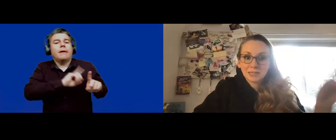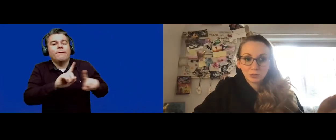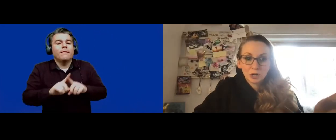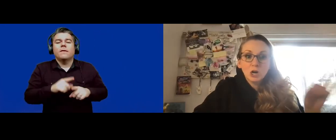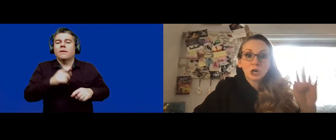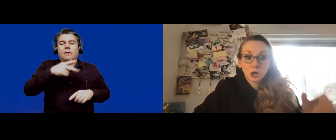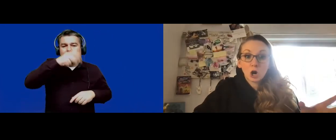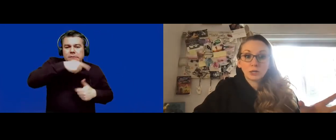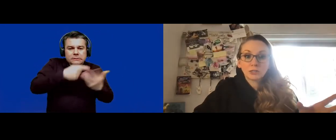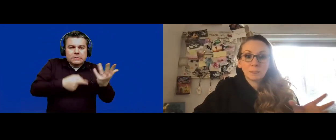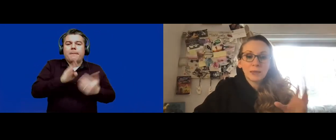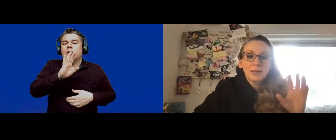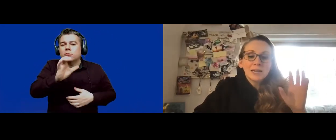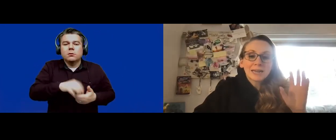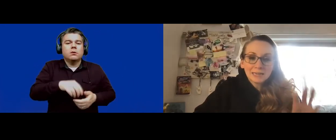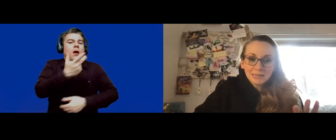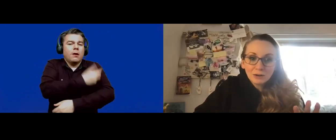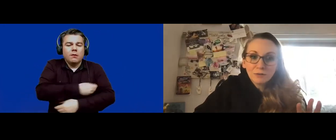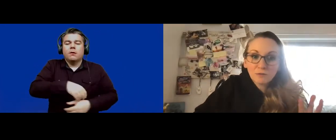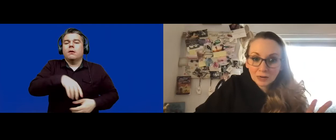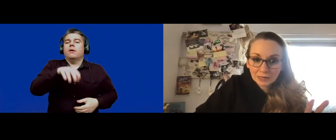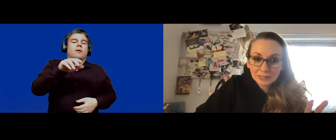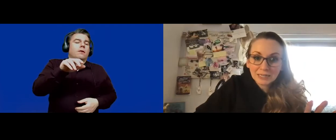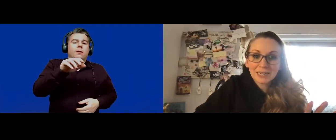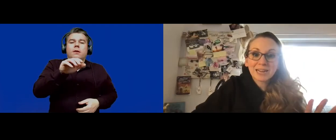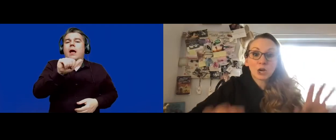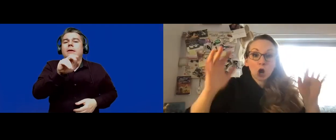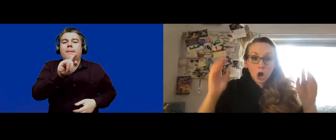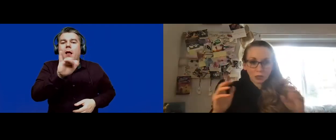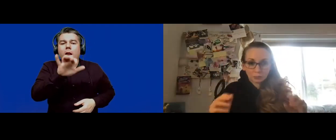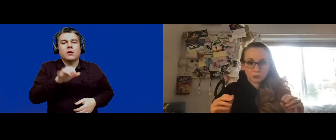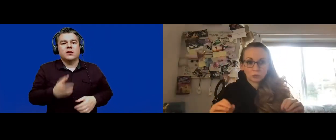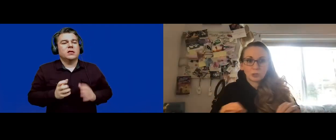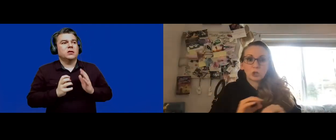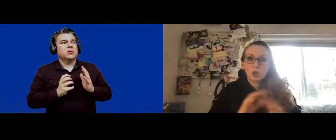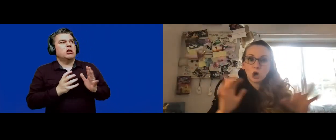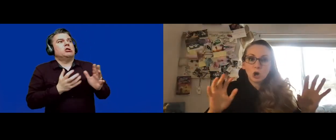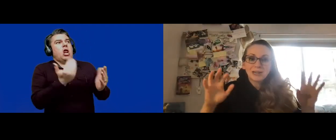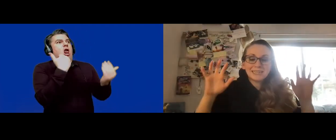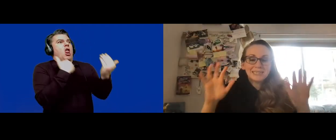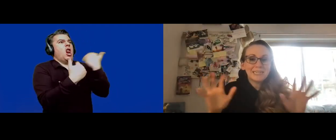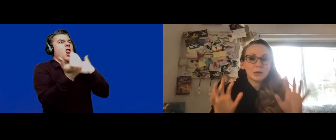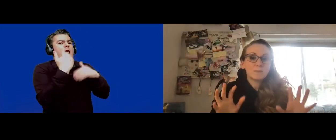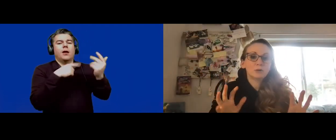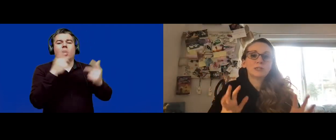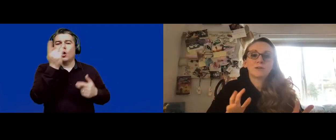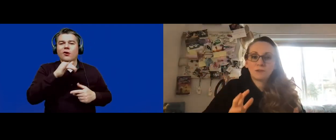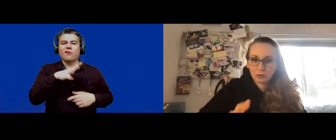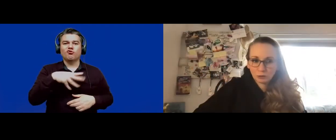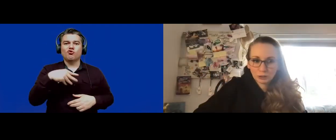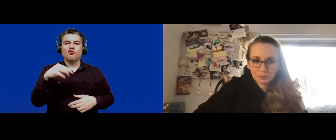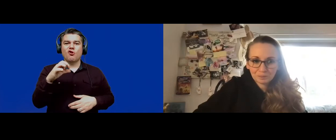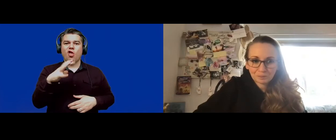vaccines, etc., can cause. Candida fungus is like an octopus with long